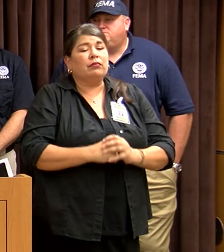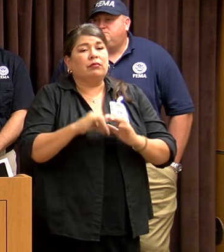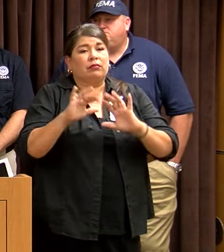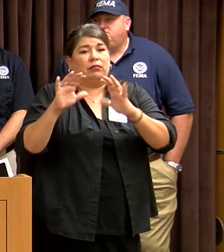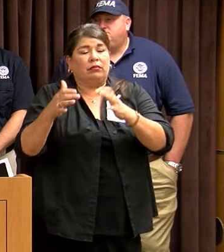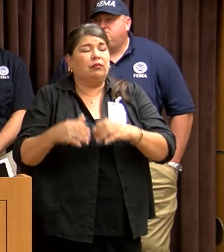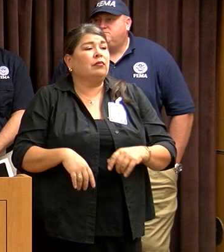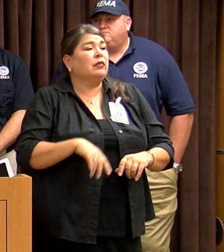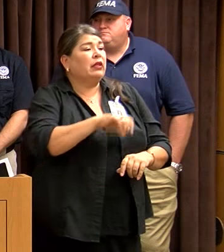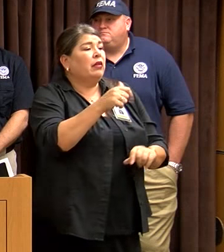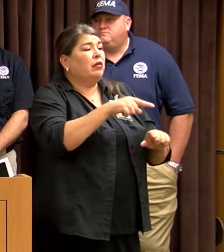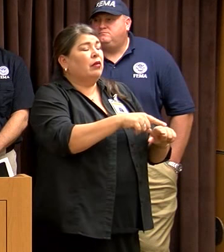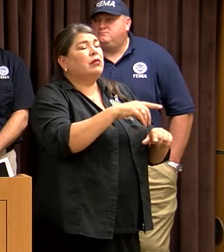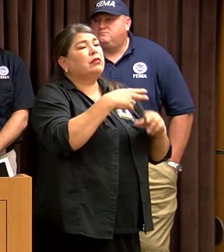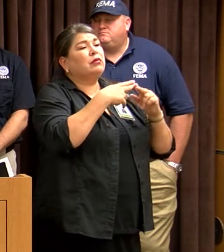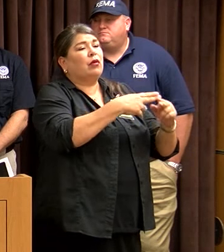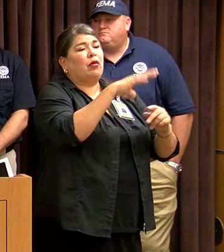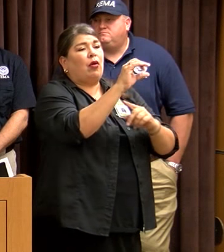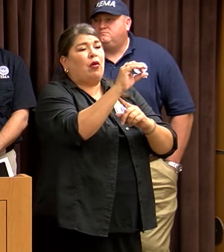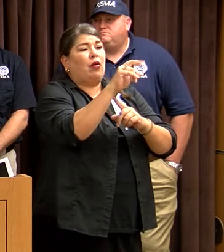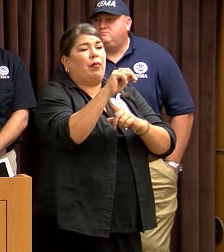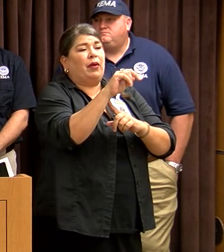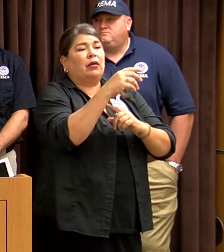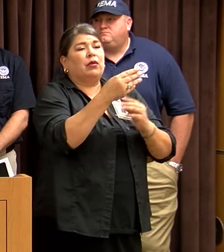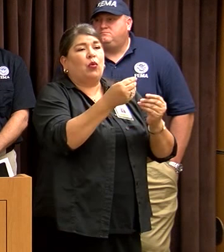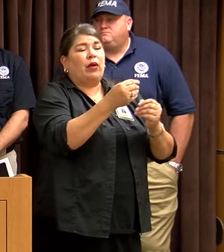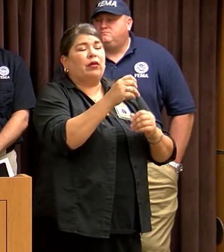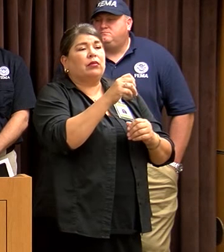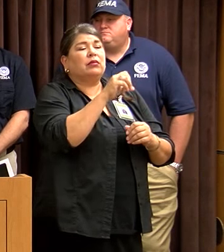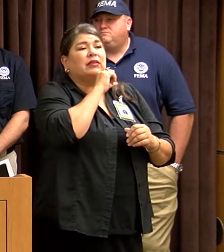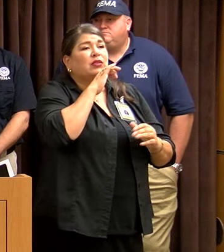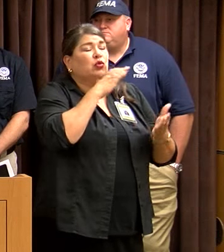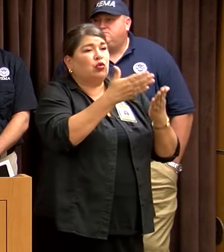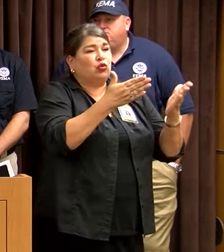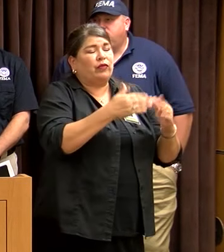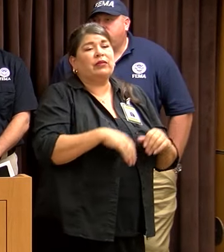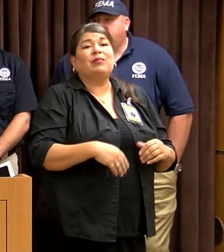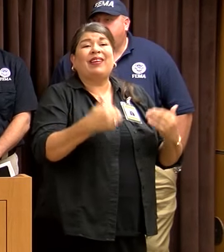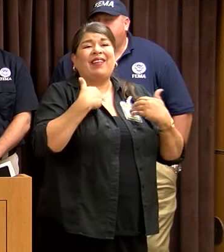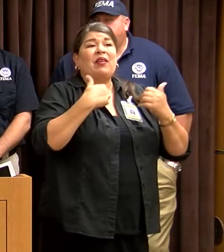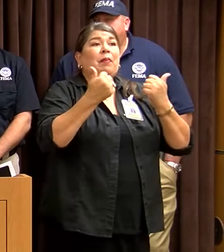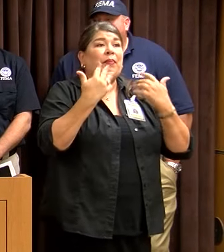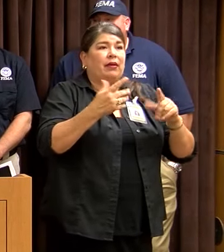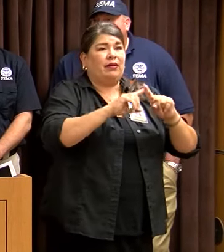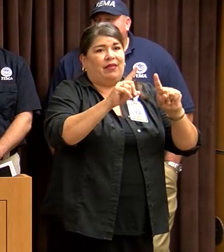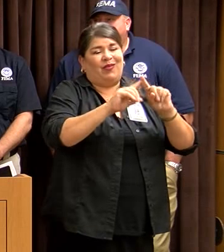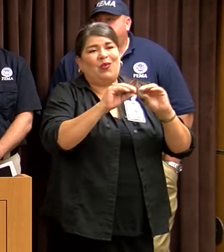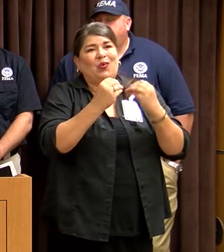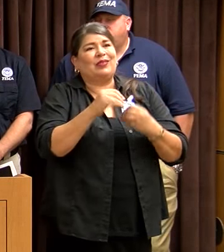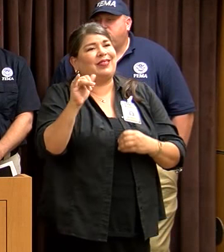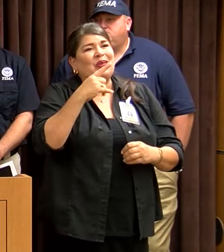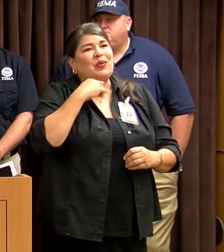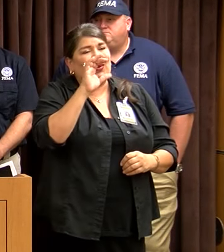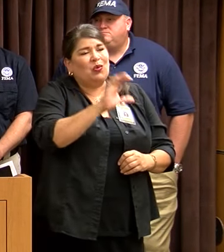One is the Common Ground Senior Services. And there are a bunch more, including Red Cross.